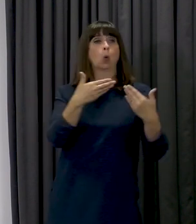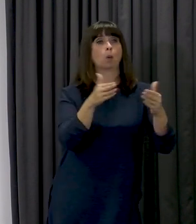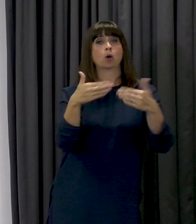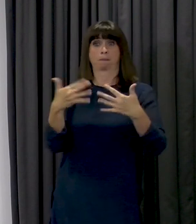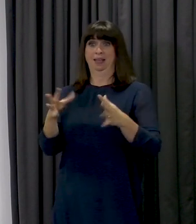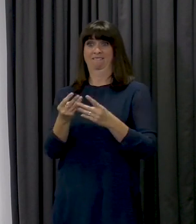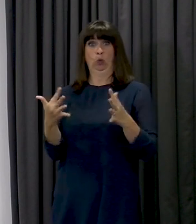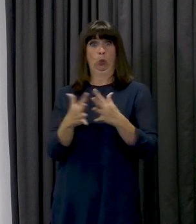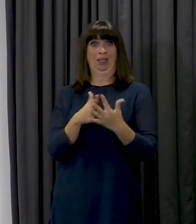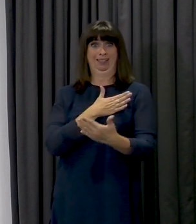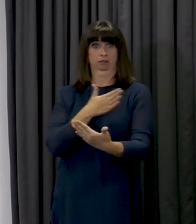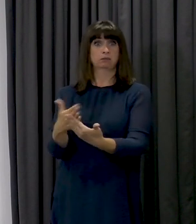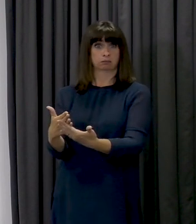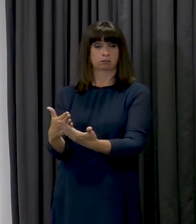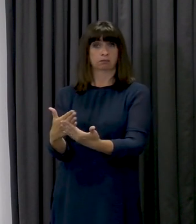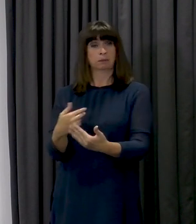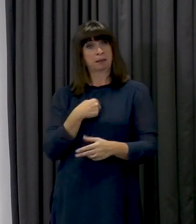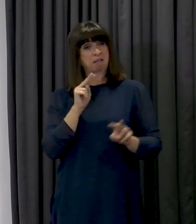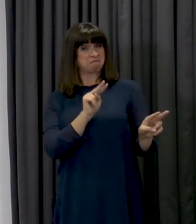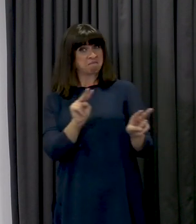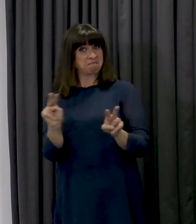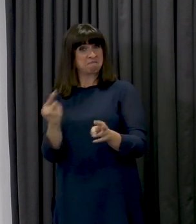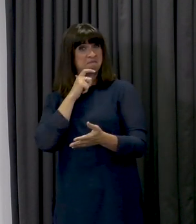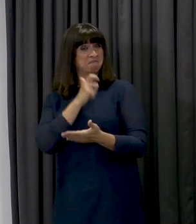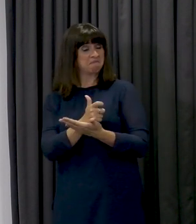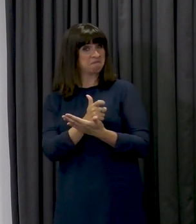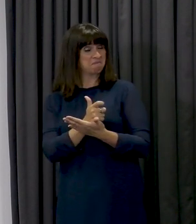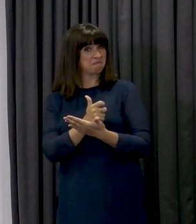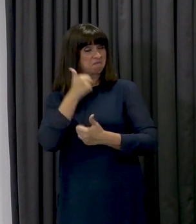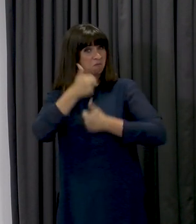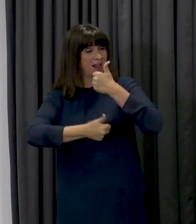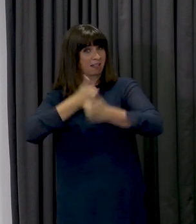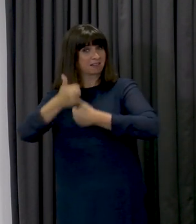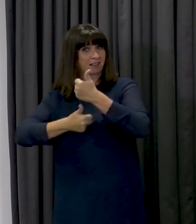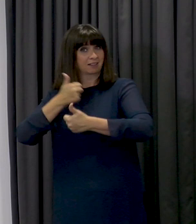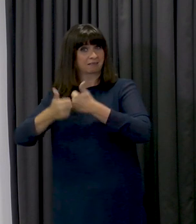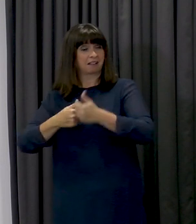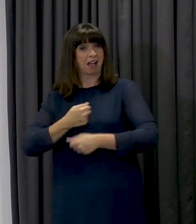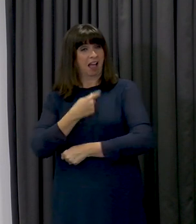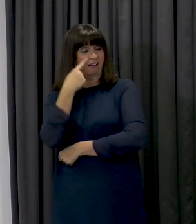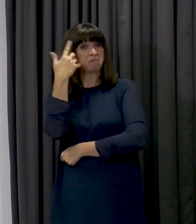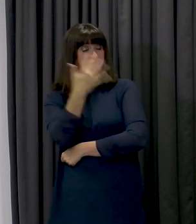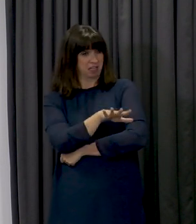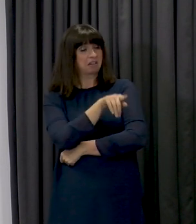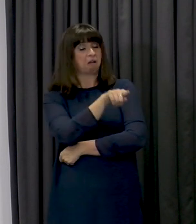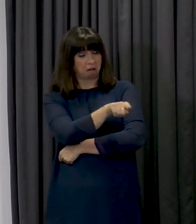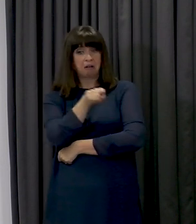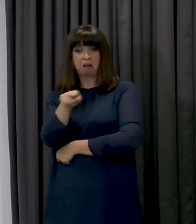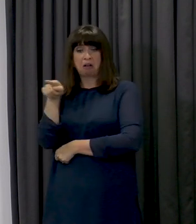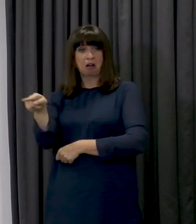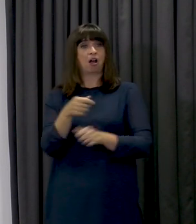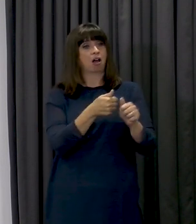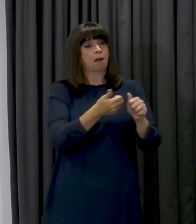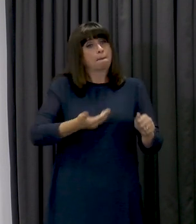say that, you know, I am hugely impressed by the efforts that I see individual businesses are